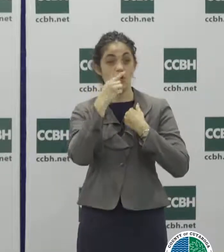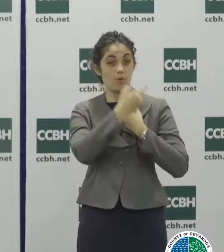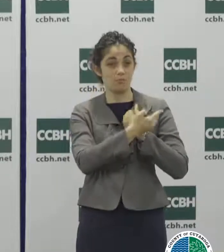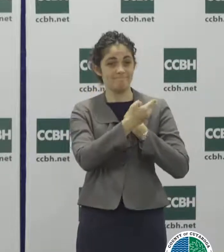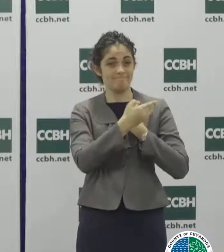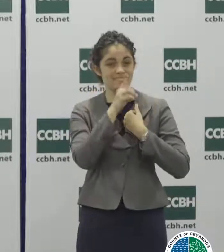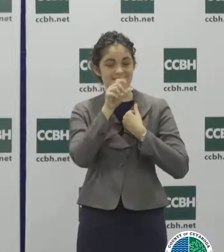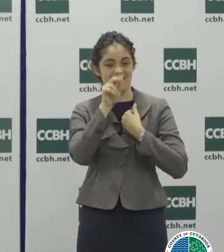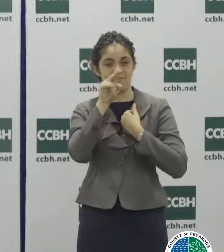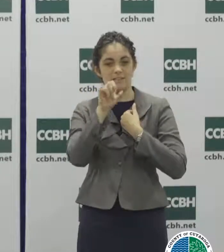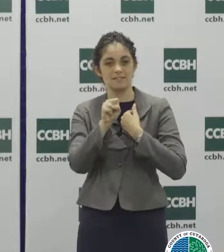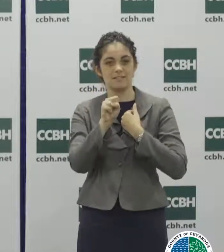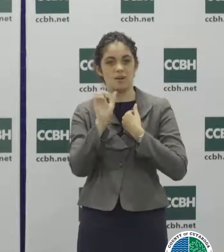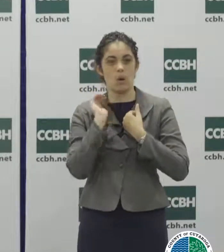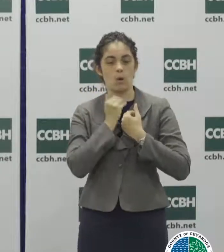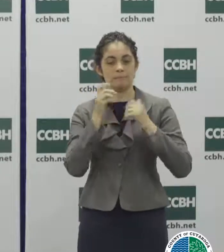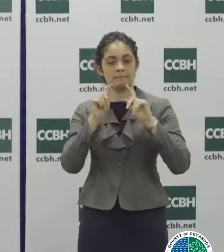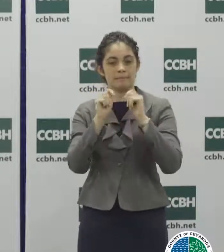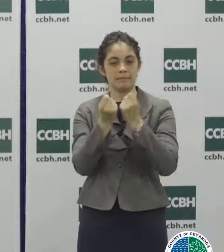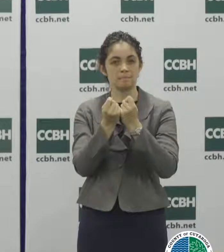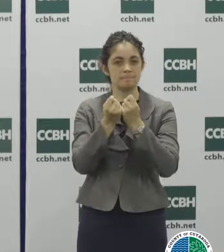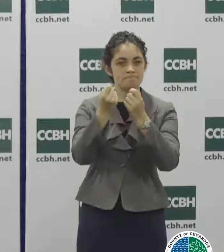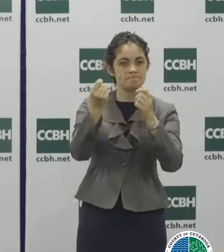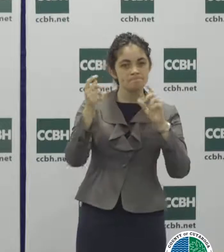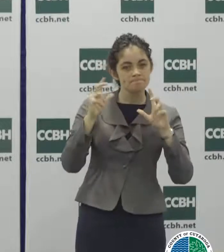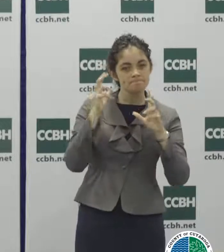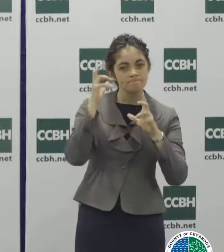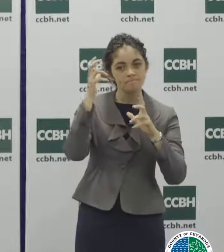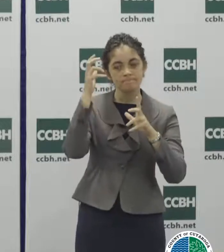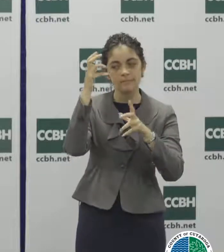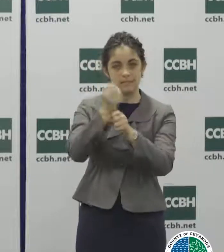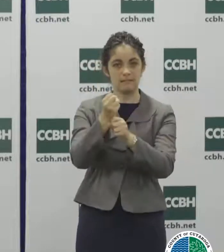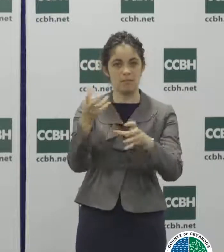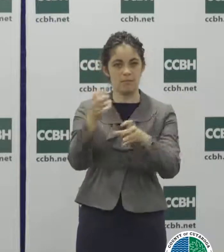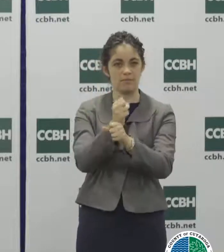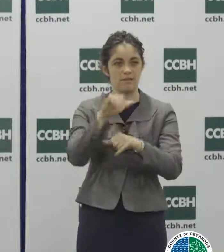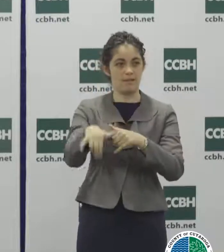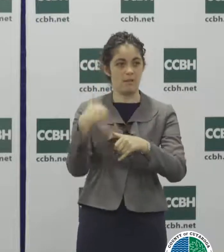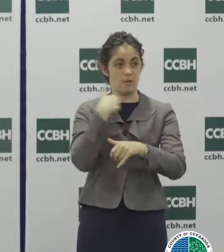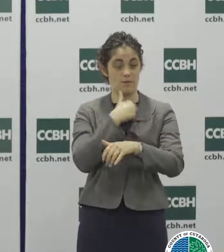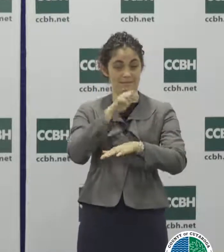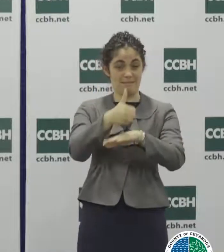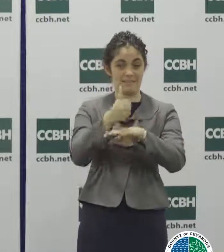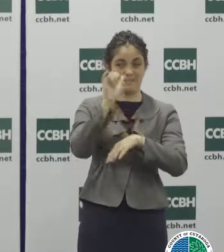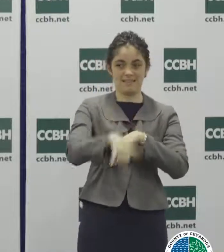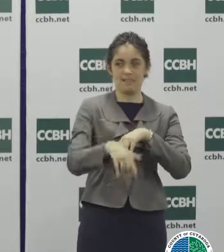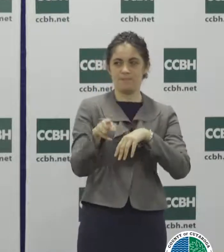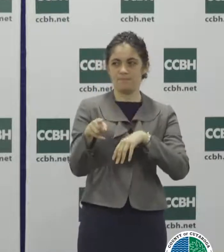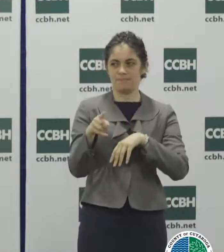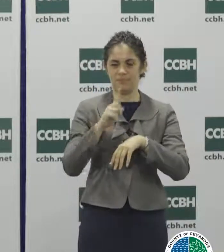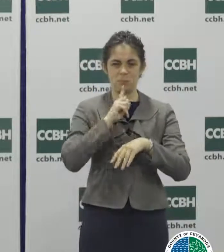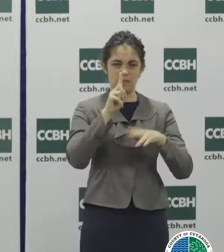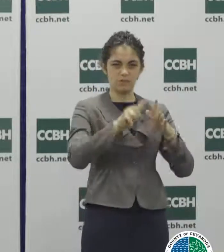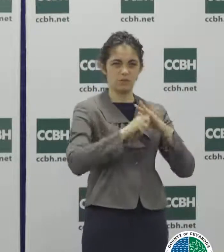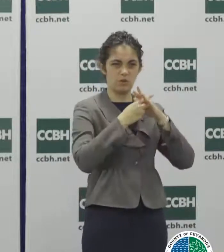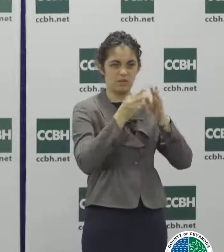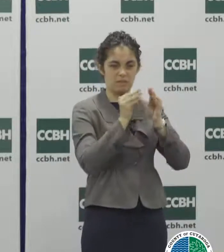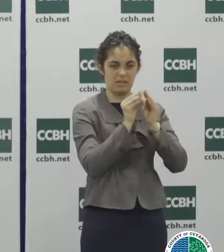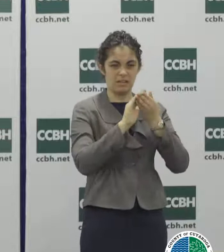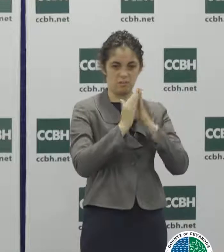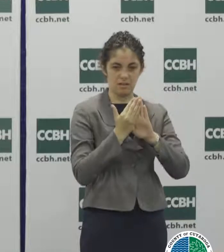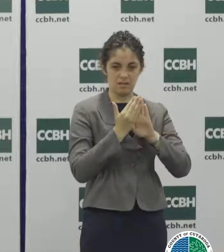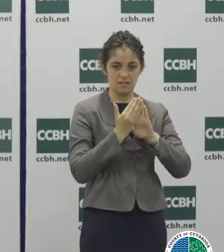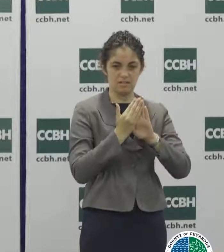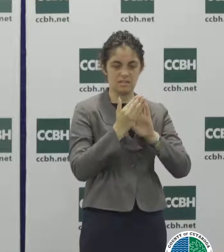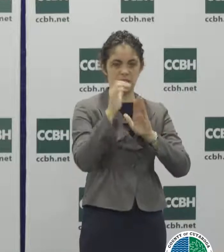Davis. Our team puts these together, and as they were putting this one together, you know, it started to get to be,